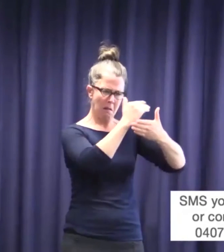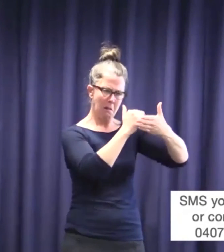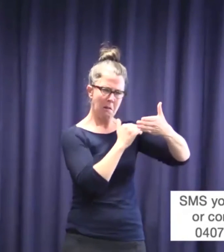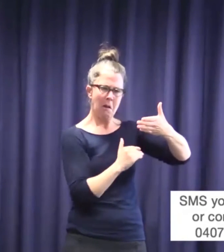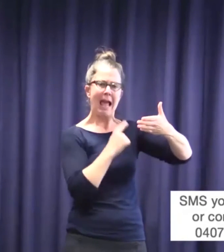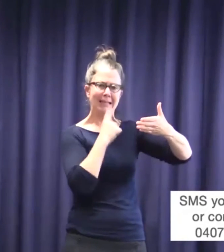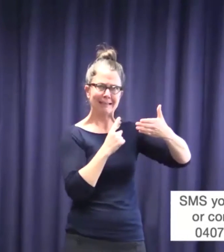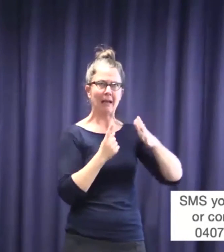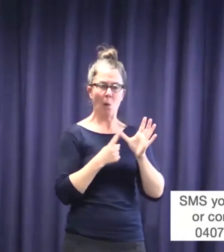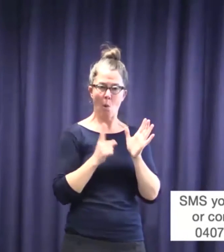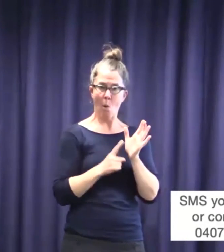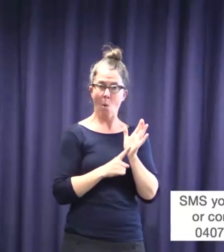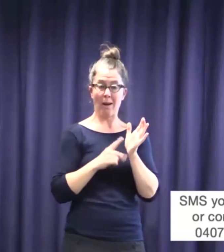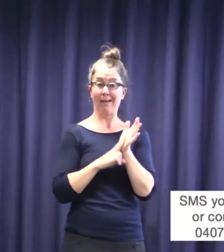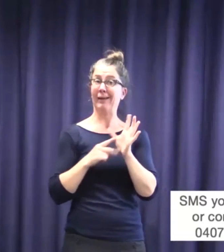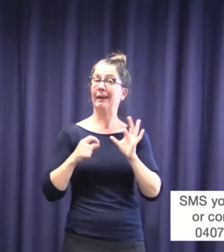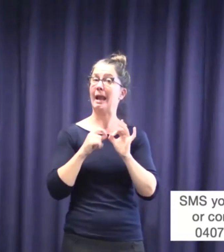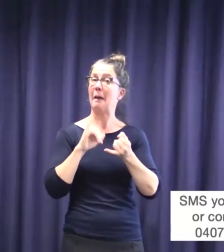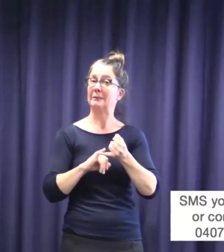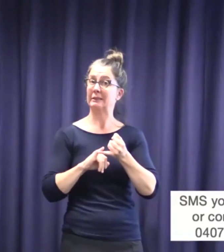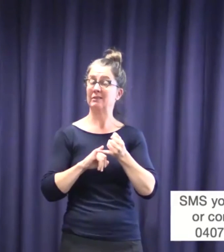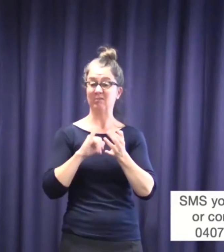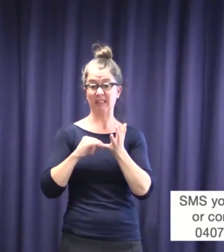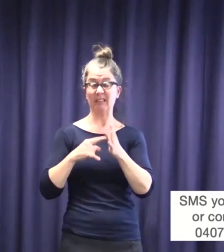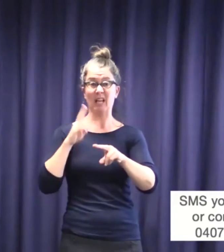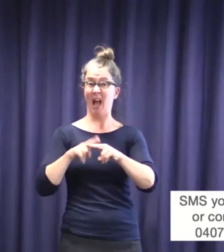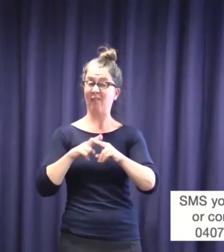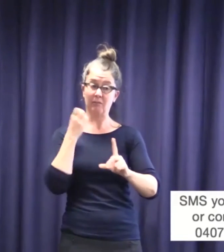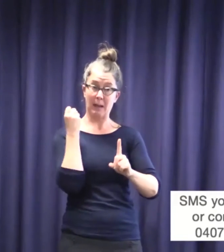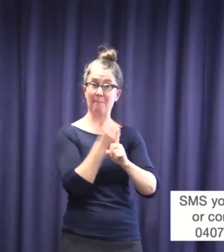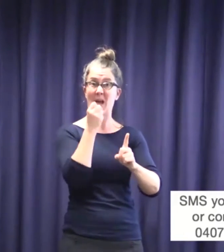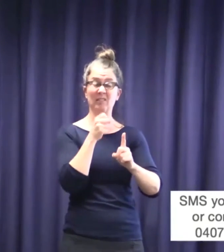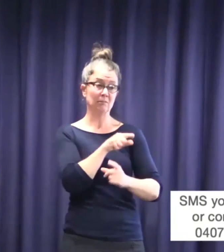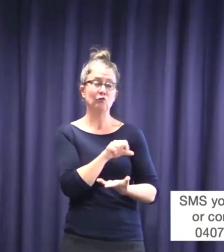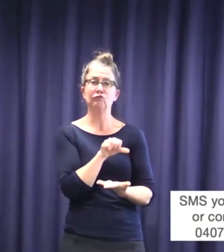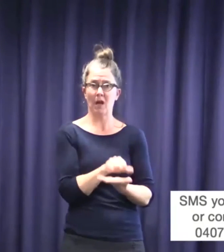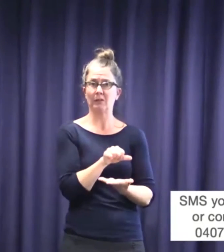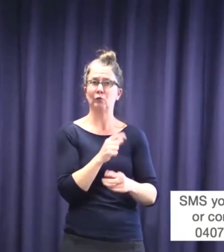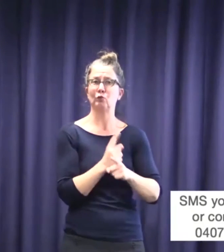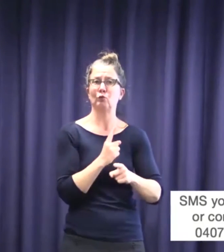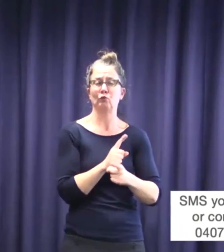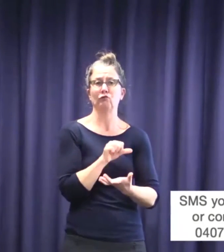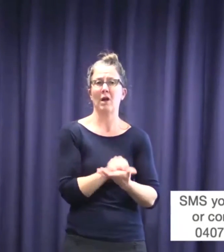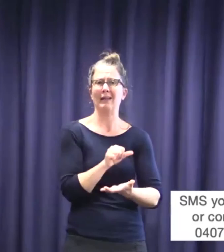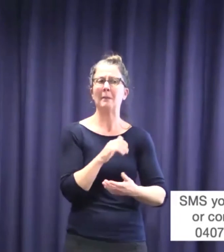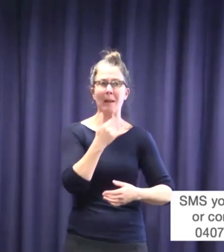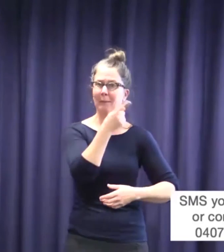all NABS staff have been affected, and that is quite correct. You would be aware